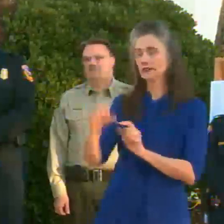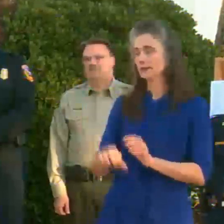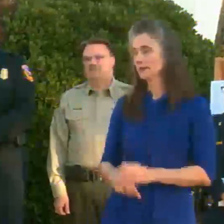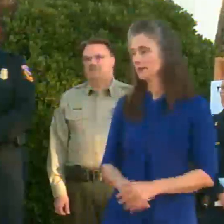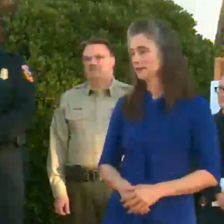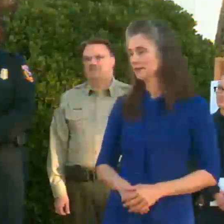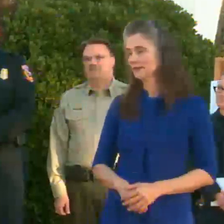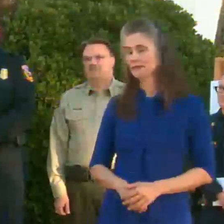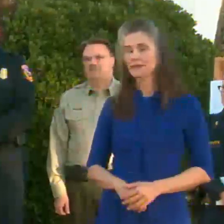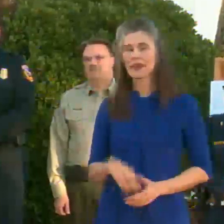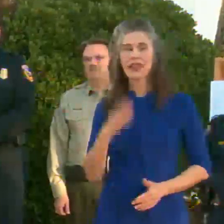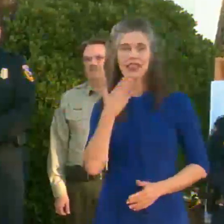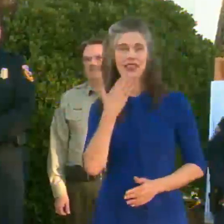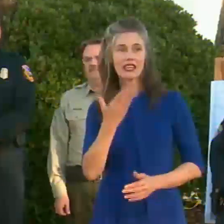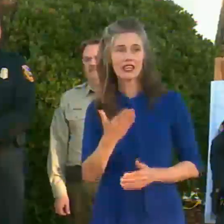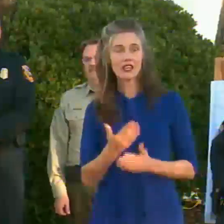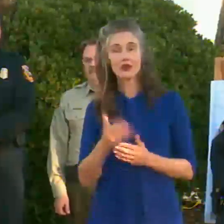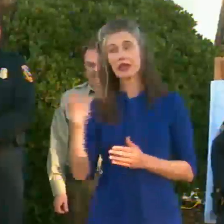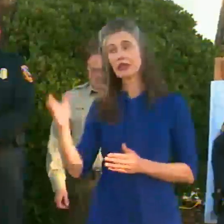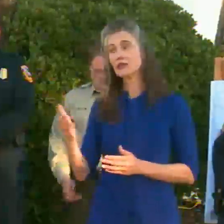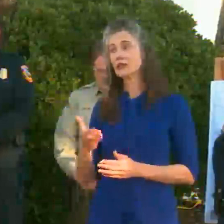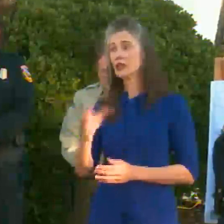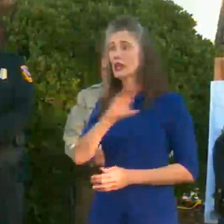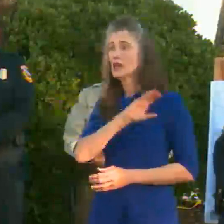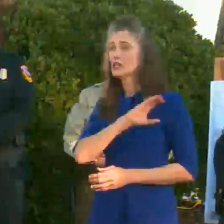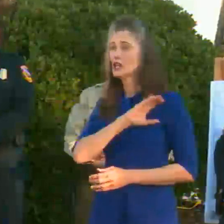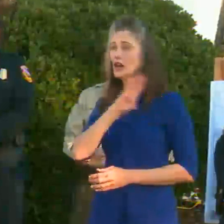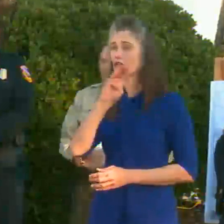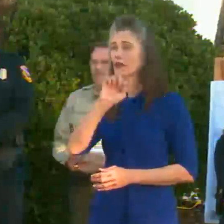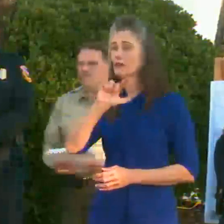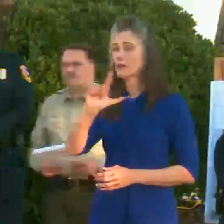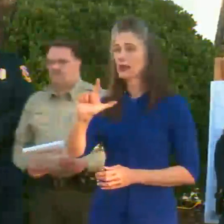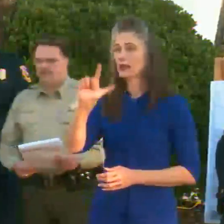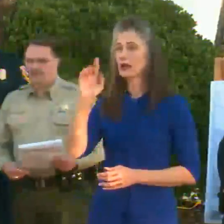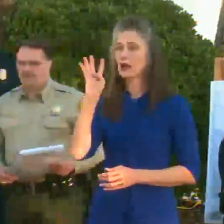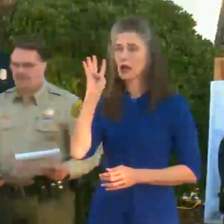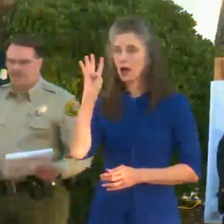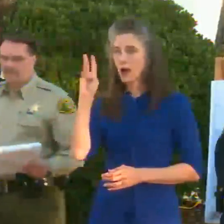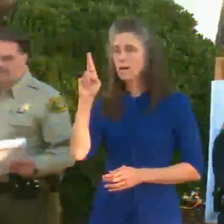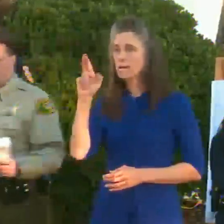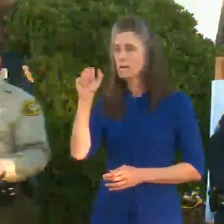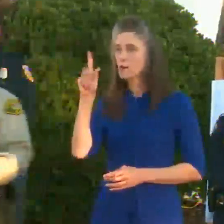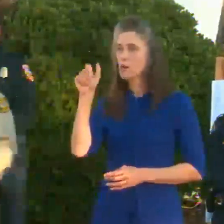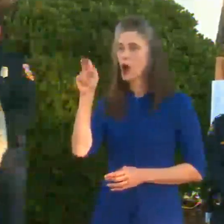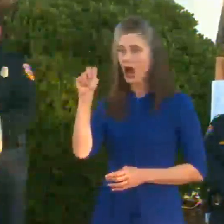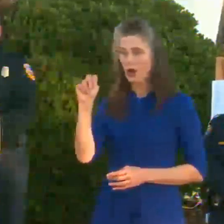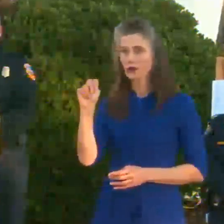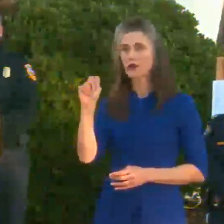Thank you, Chief. I'd like to introduce Sheriff Bill Brown, Santa Barbara County.